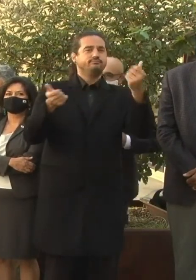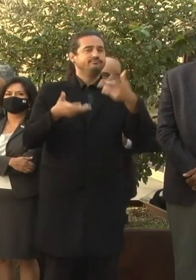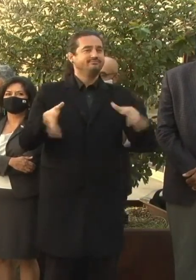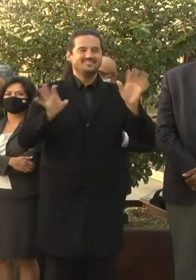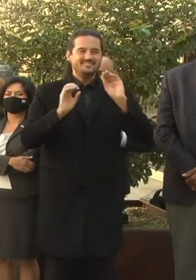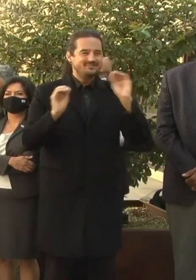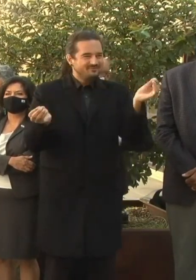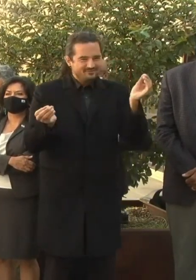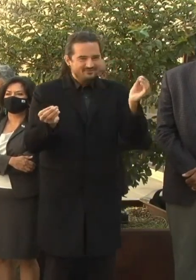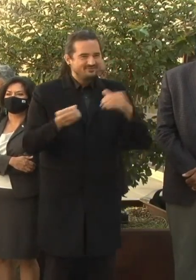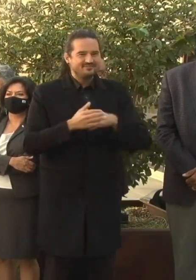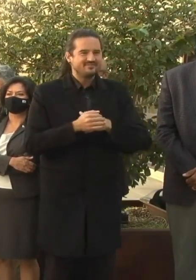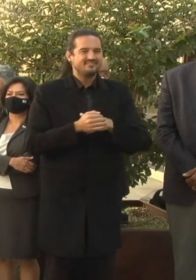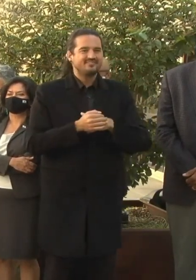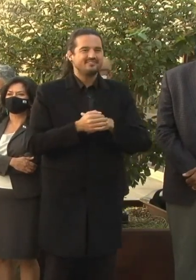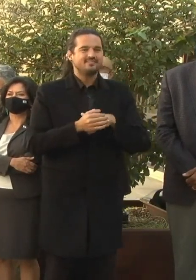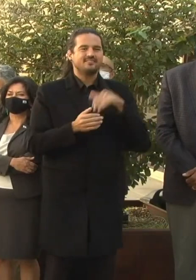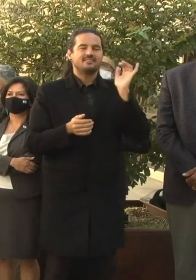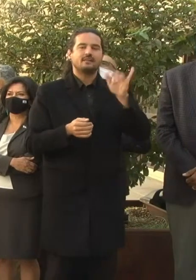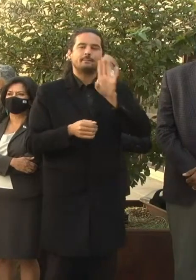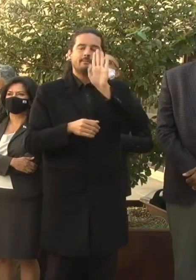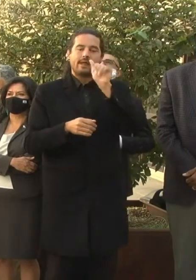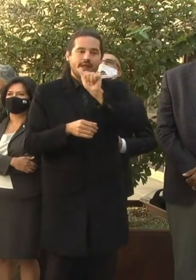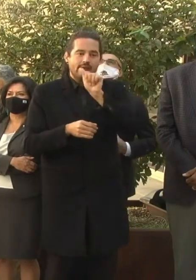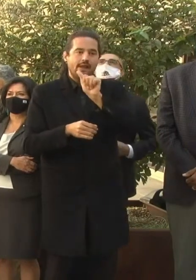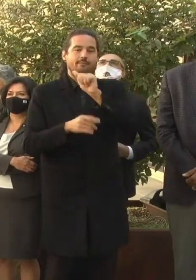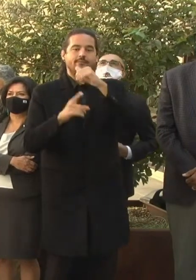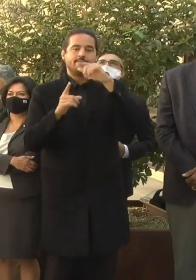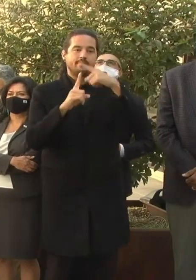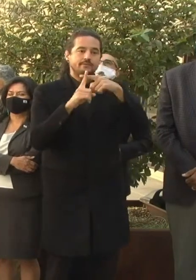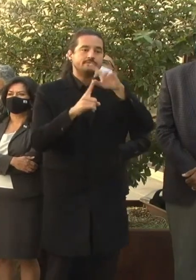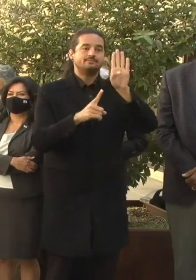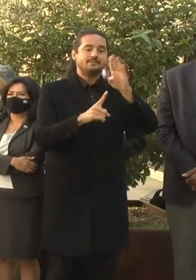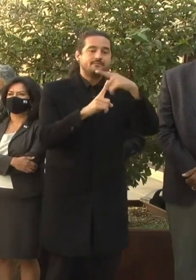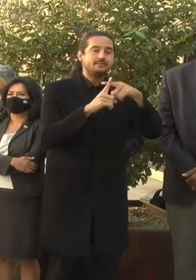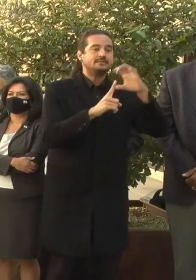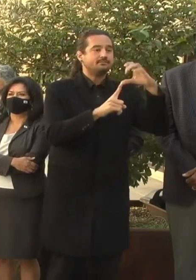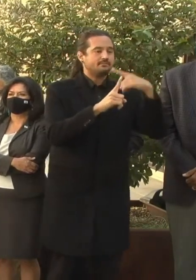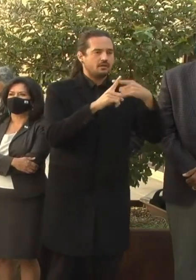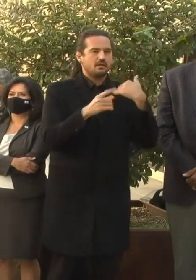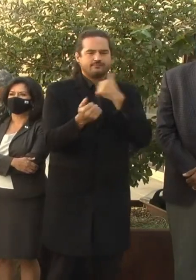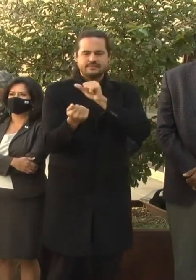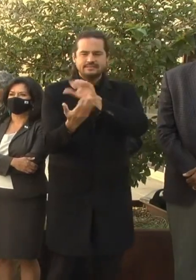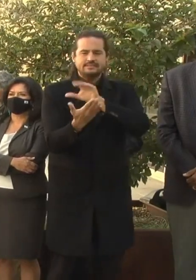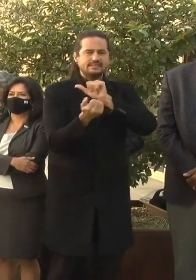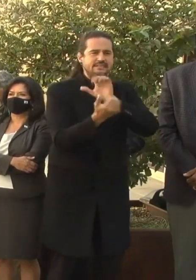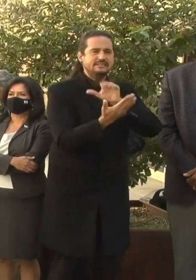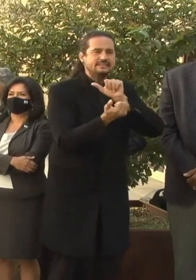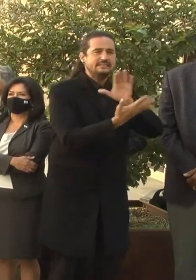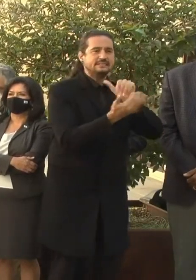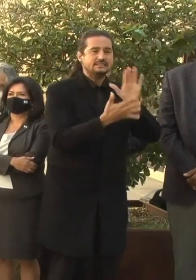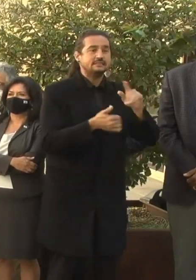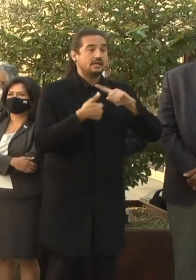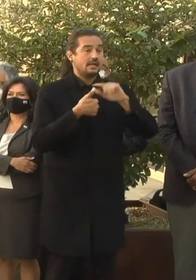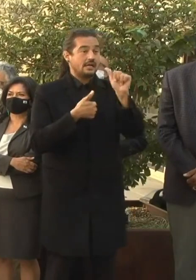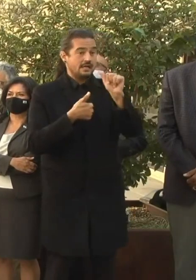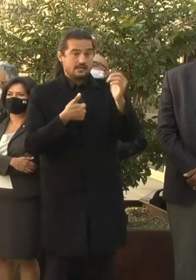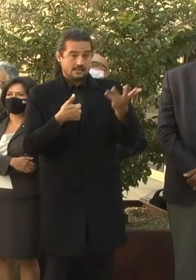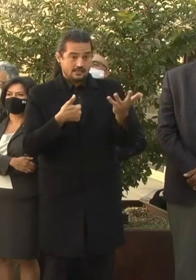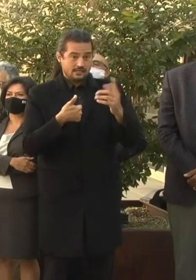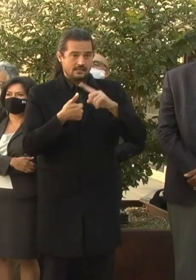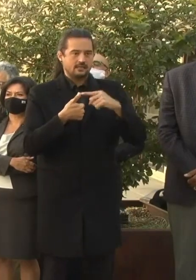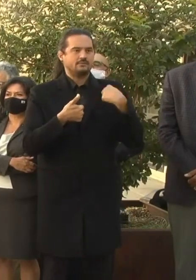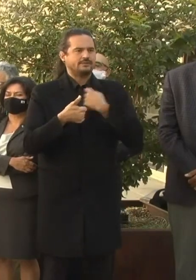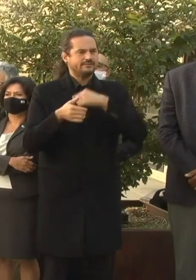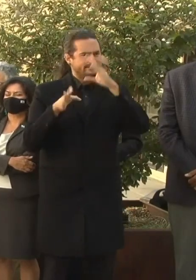C. And this year, we move forward on many fronts. A, we move forward on investing record levels